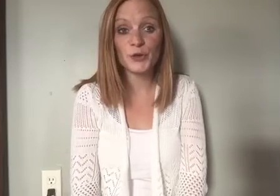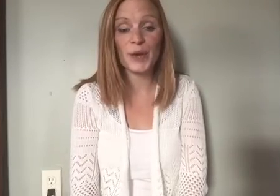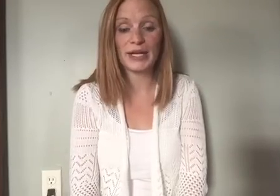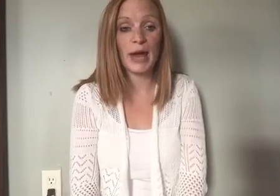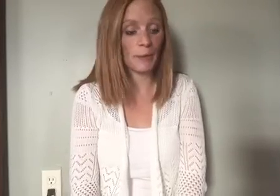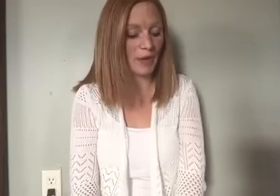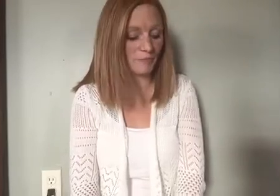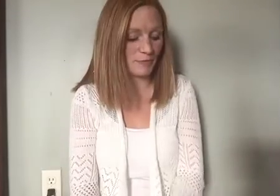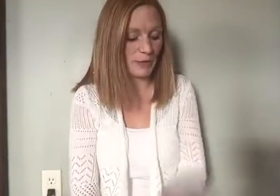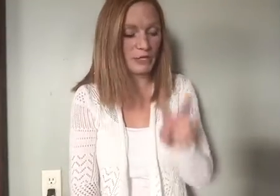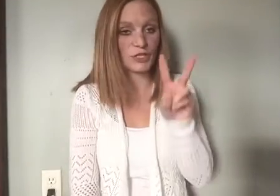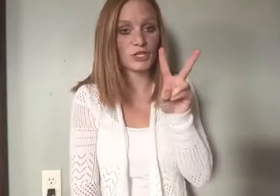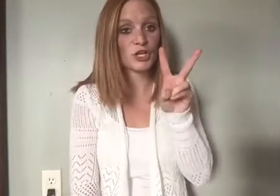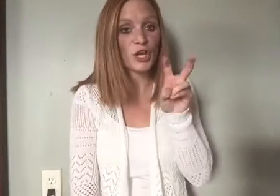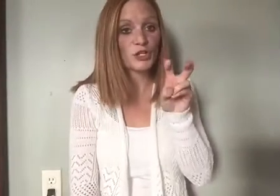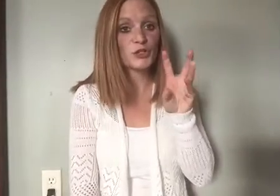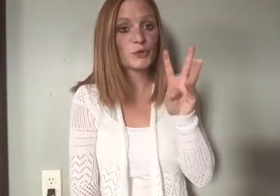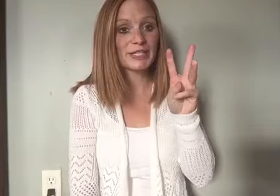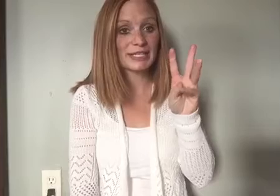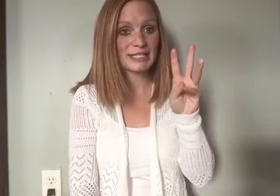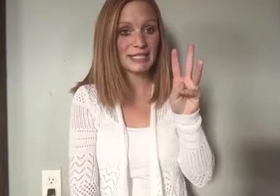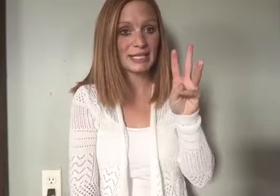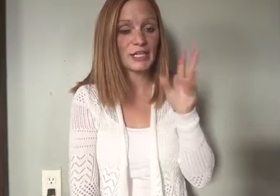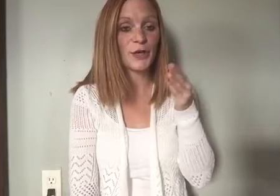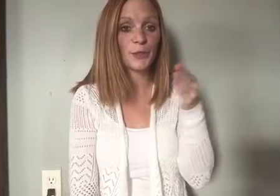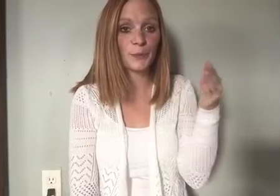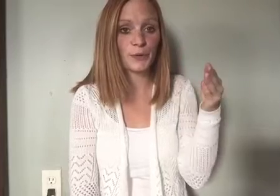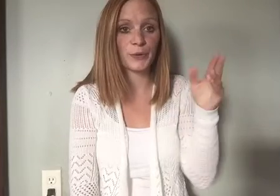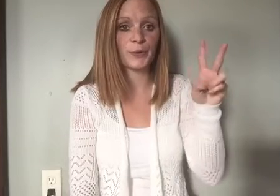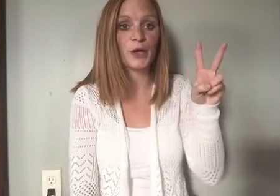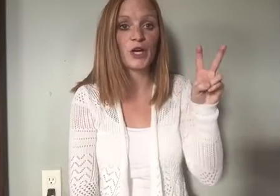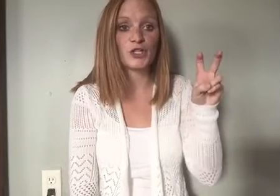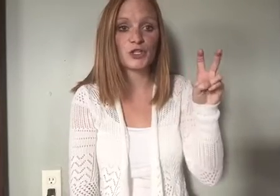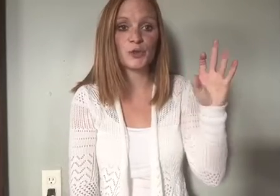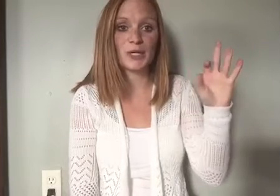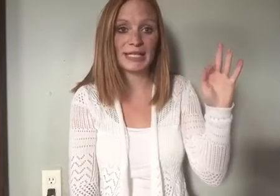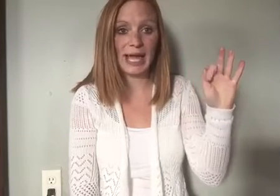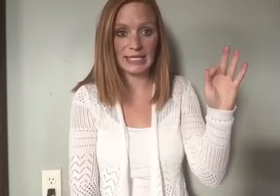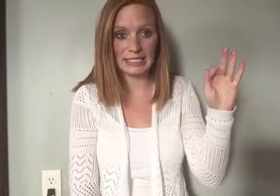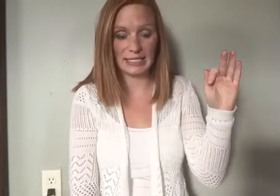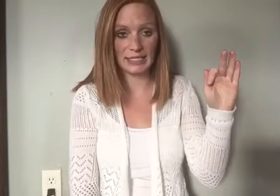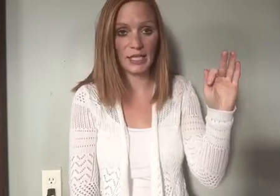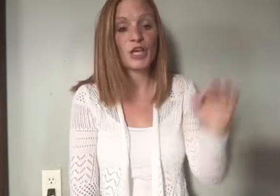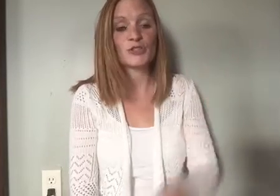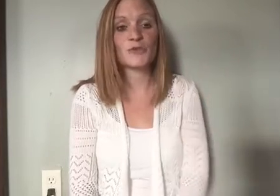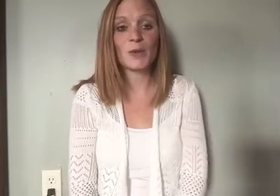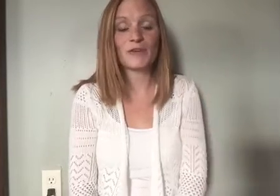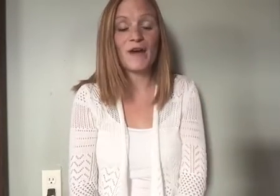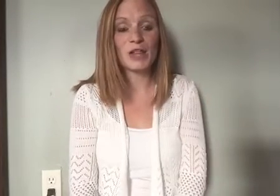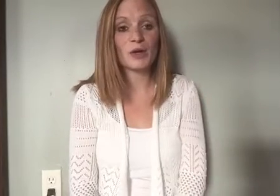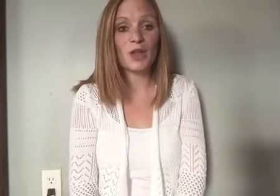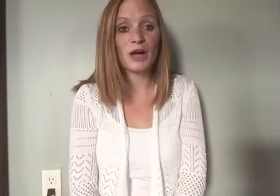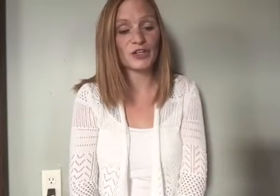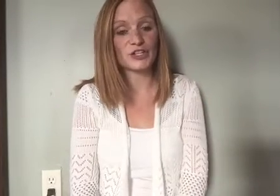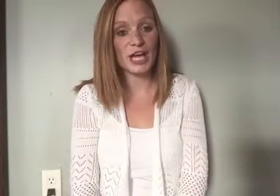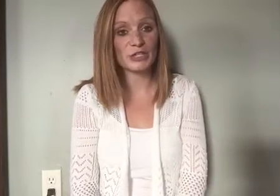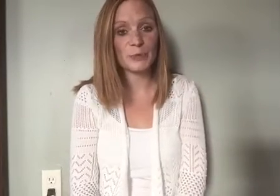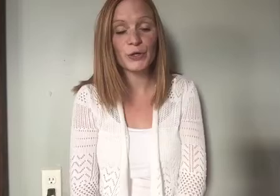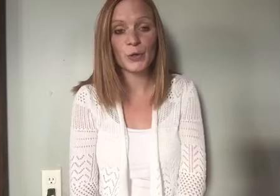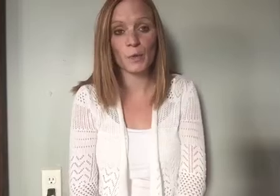right now come from pages 216 through 219. So if you want to follow along in your textbook, you are